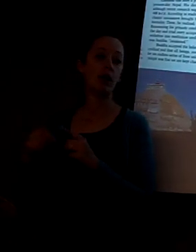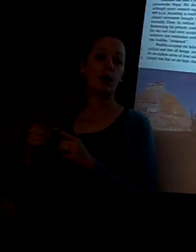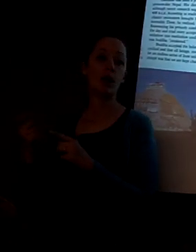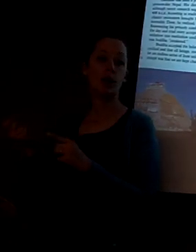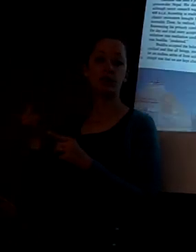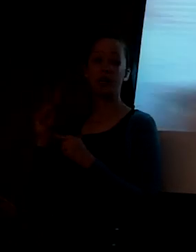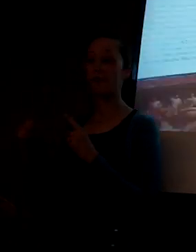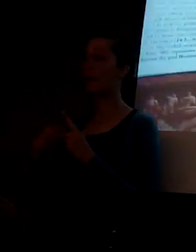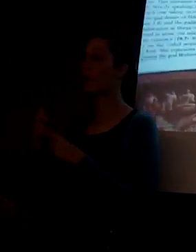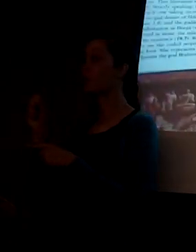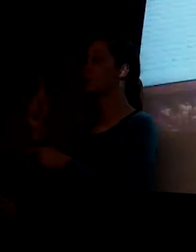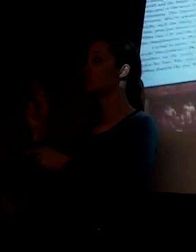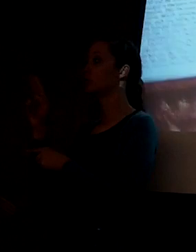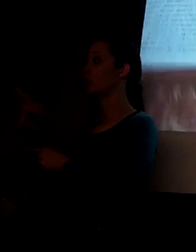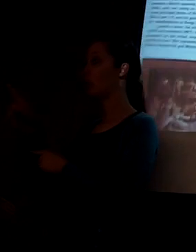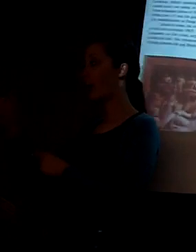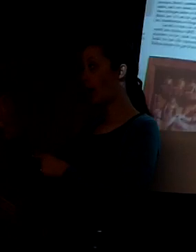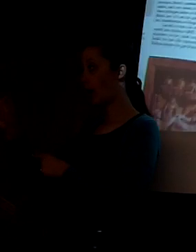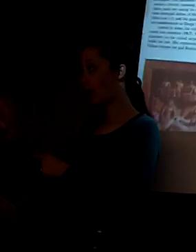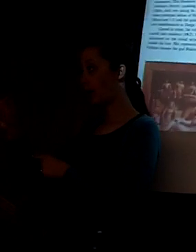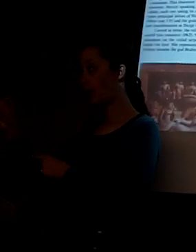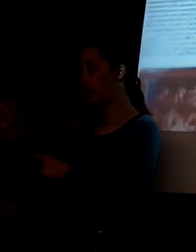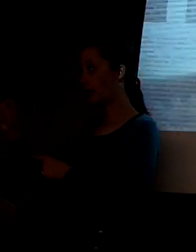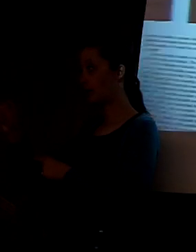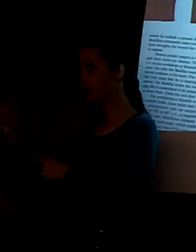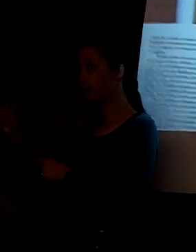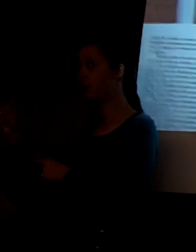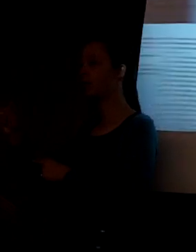the buildings that house his ashes.